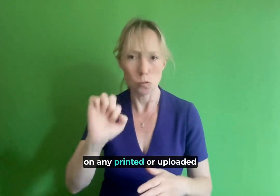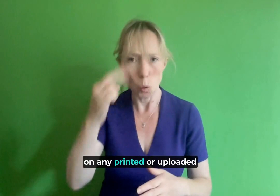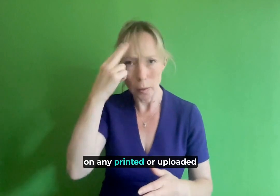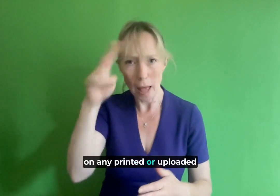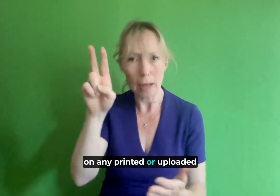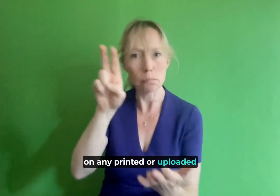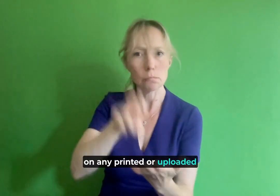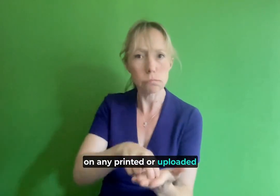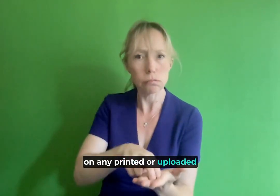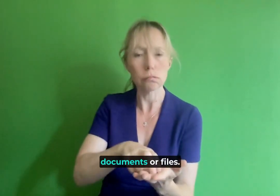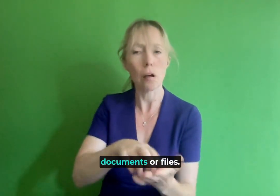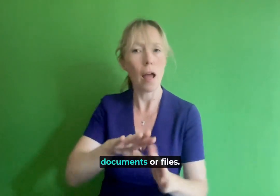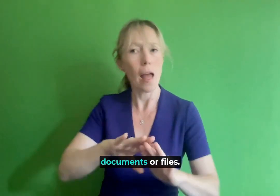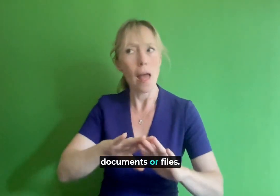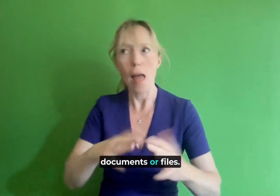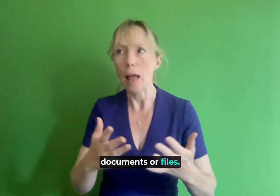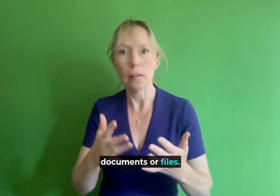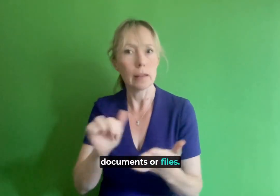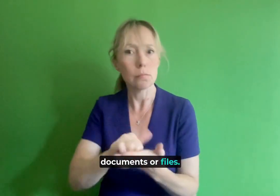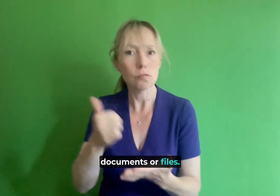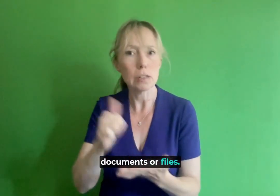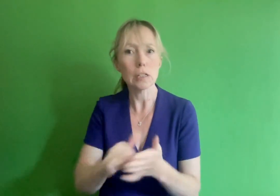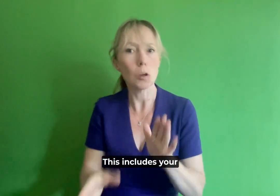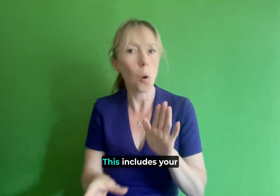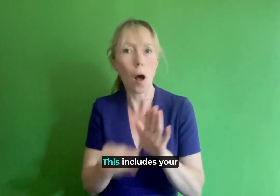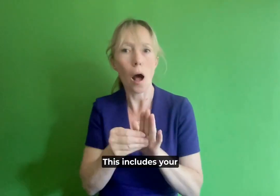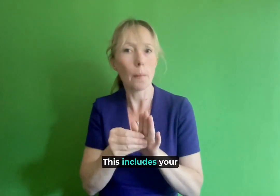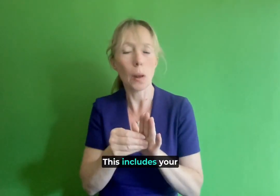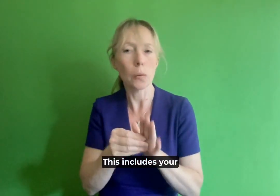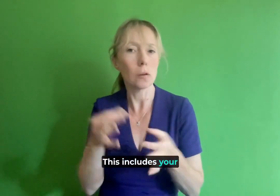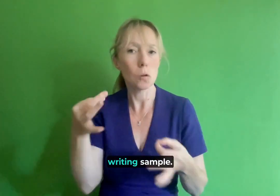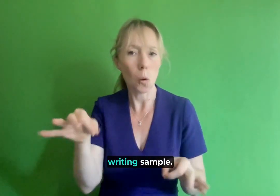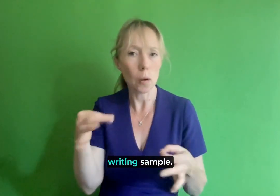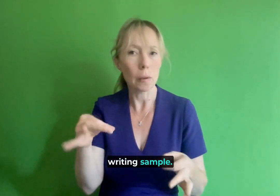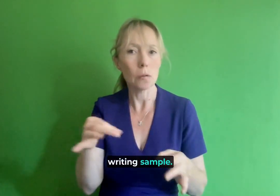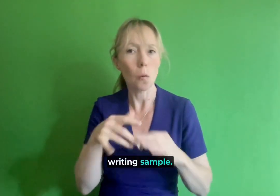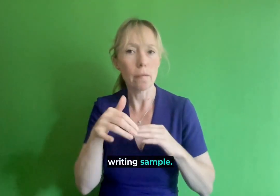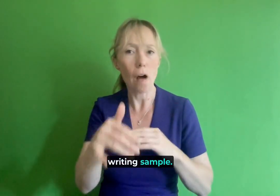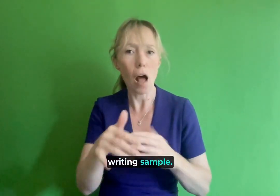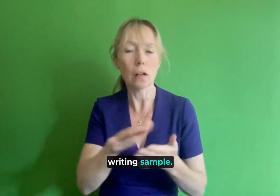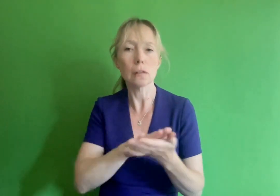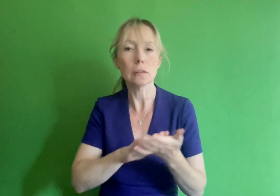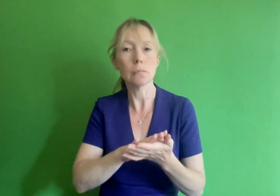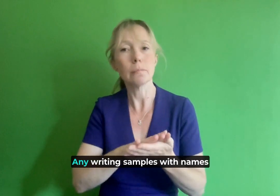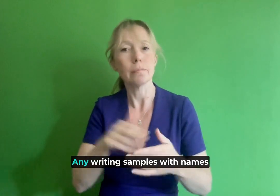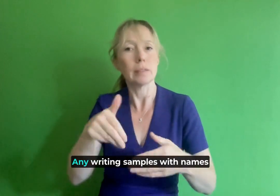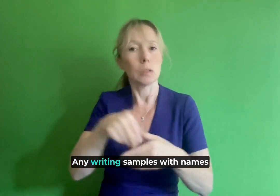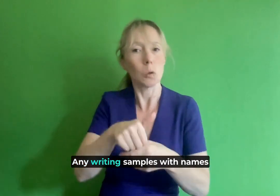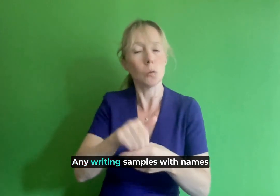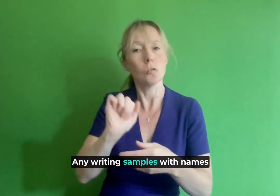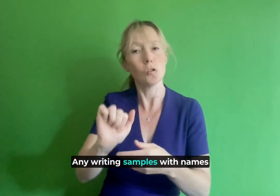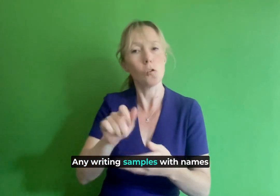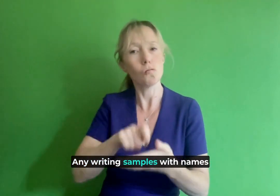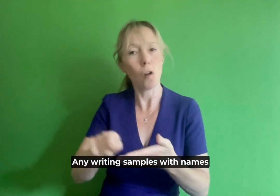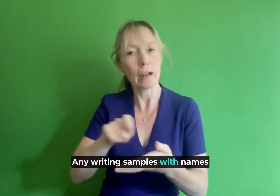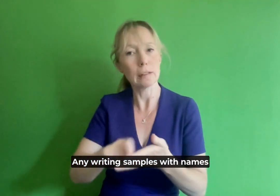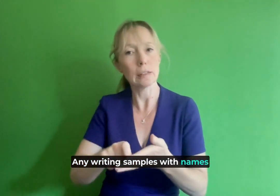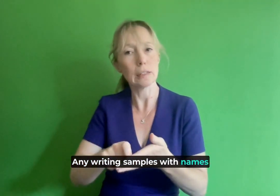printed or uploaded documents or files. This includes your writing sample. Any writing samples with names